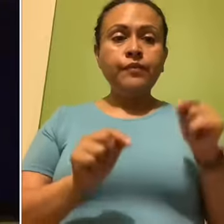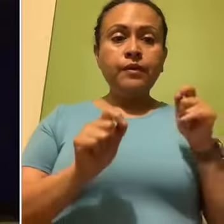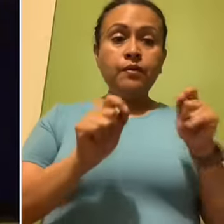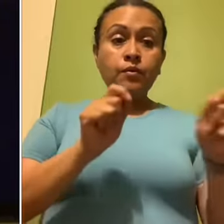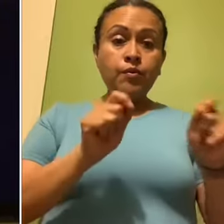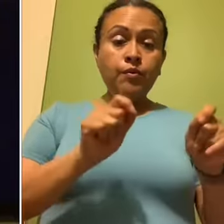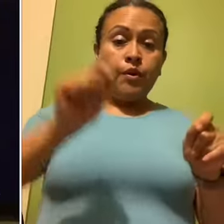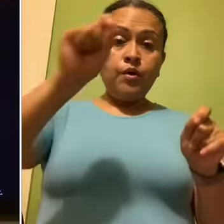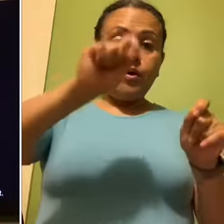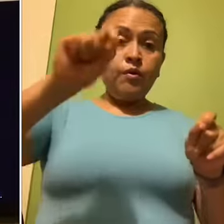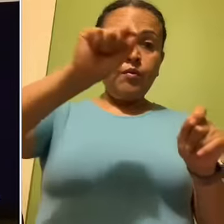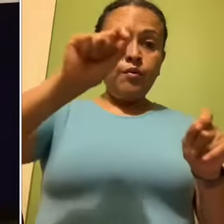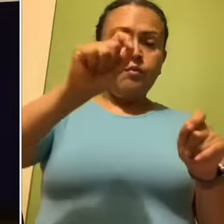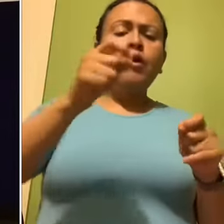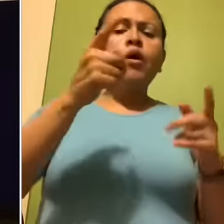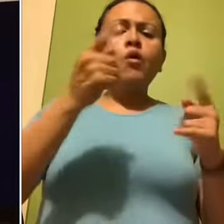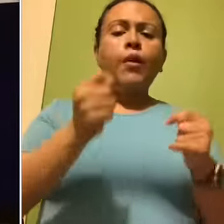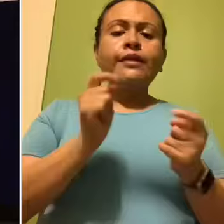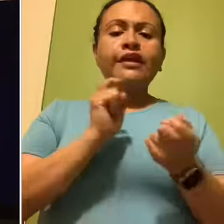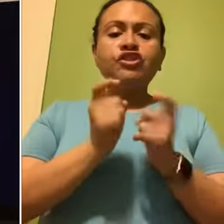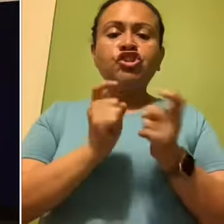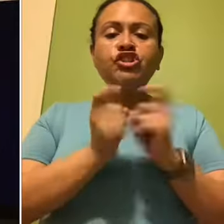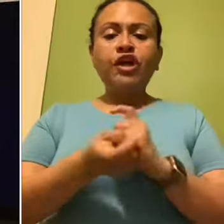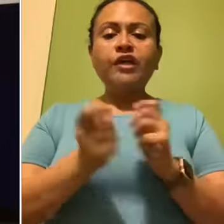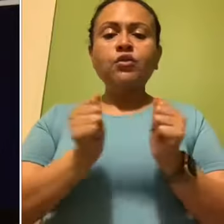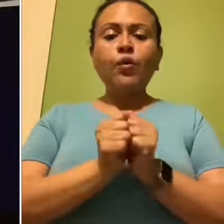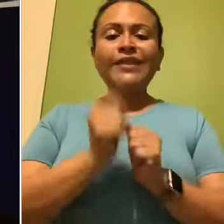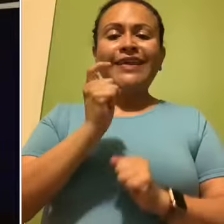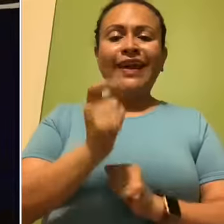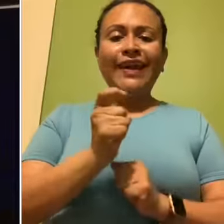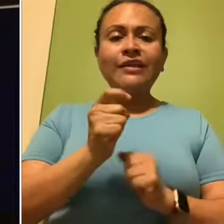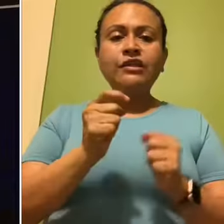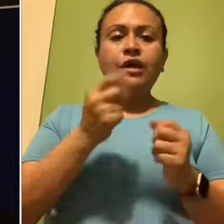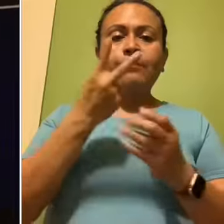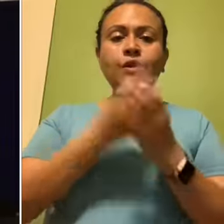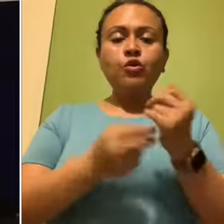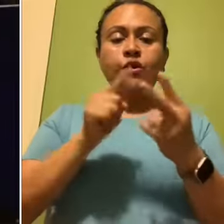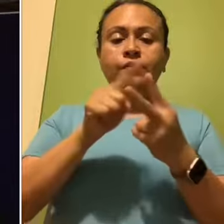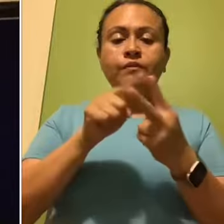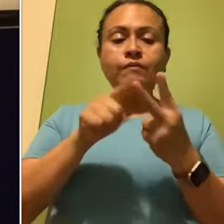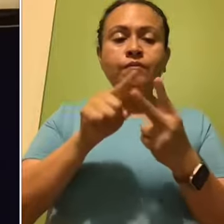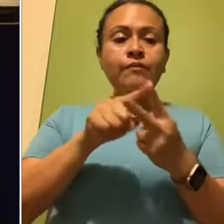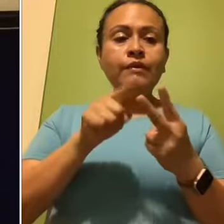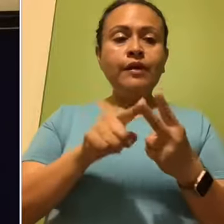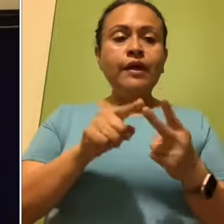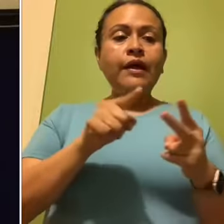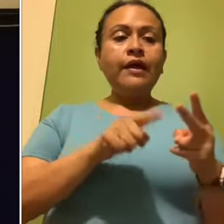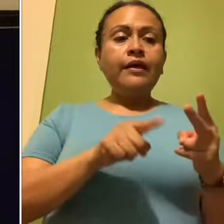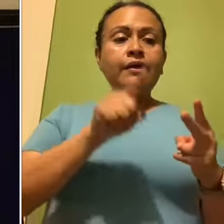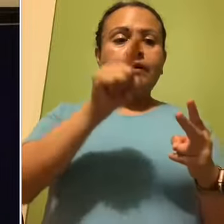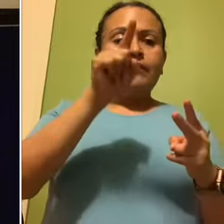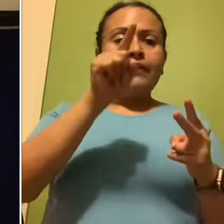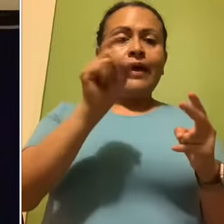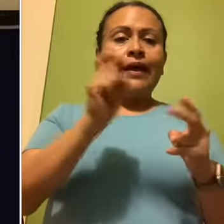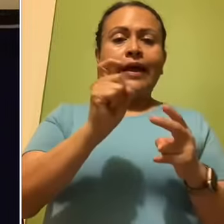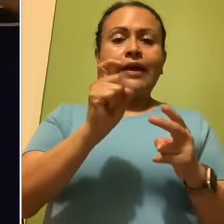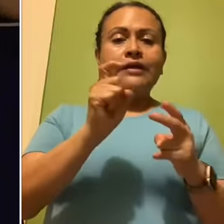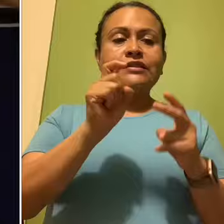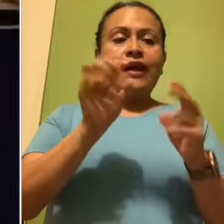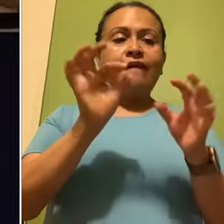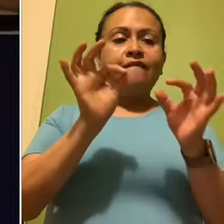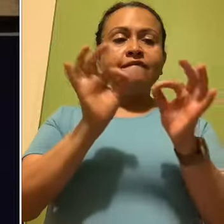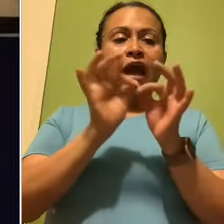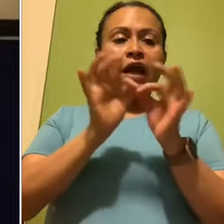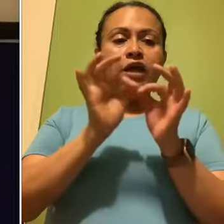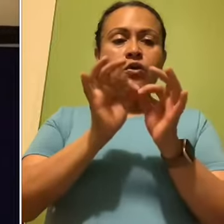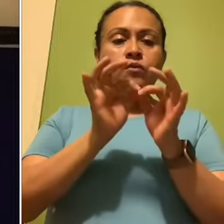this point and let me end up at that point. So what is our change in x between these 2 points? So this point's x